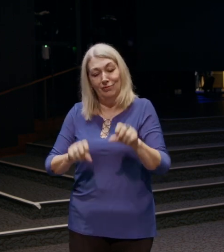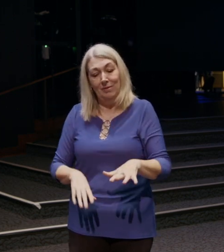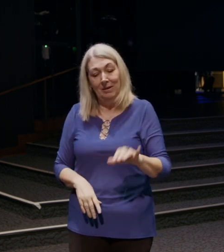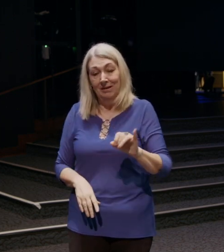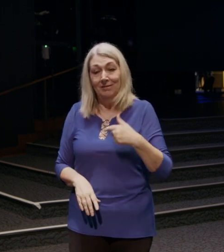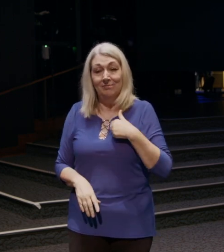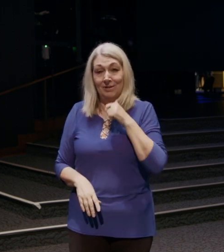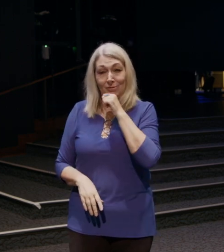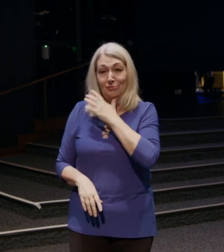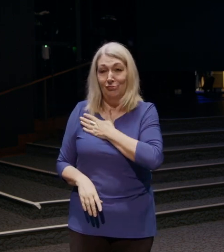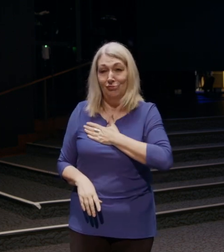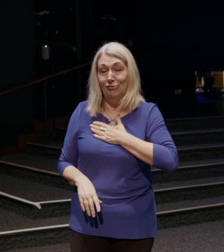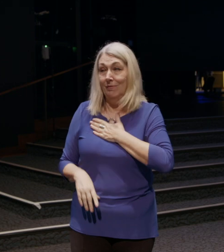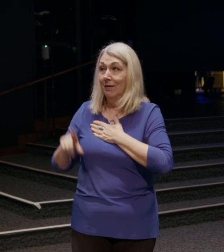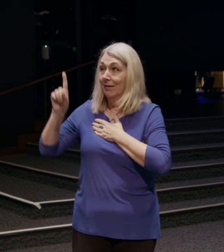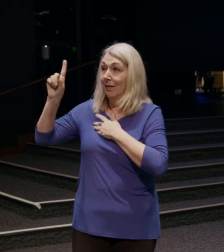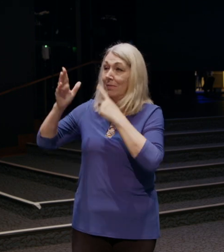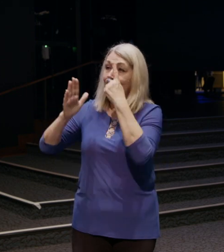unenjoyable,